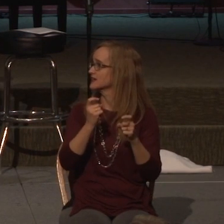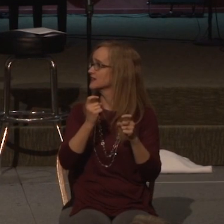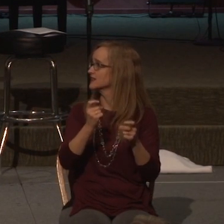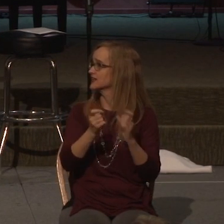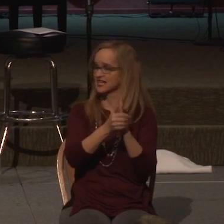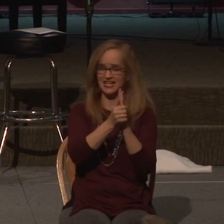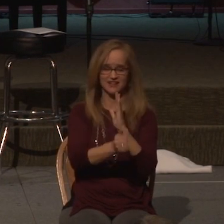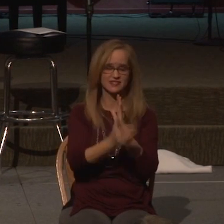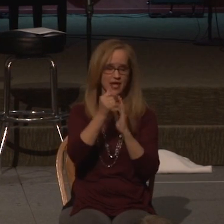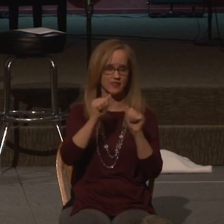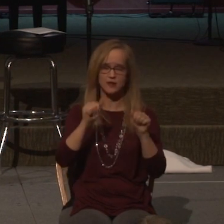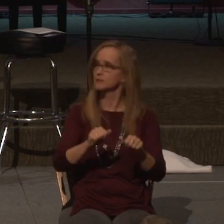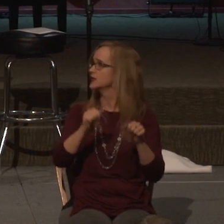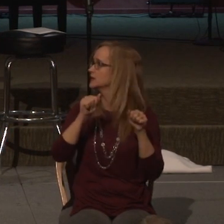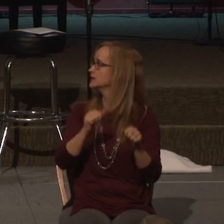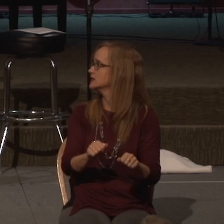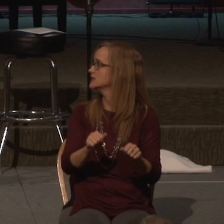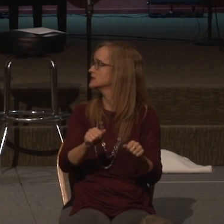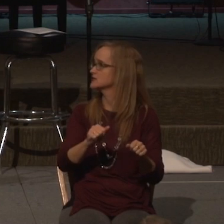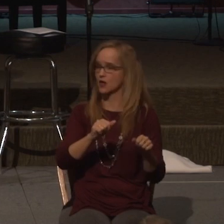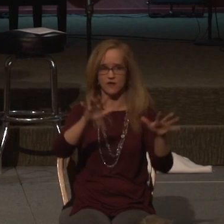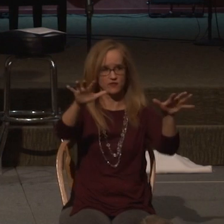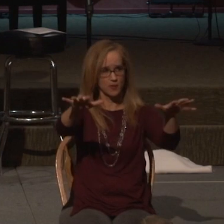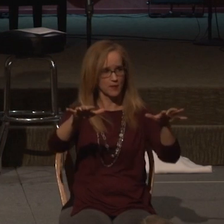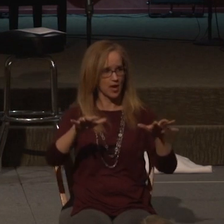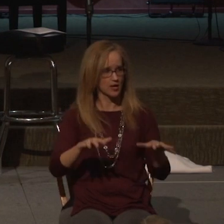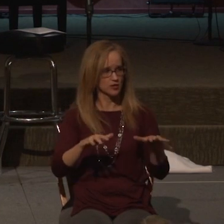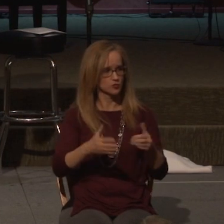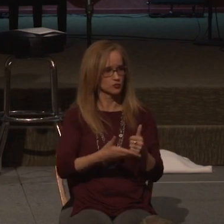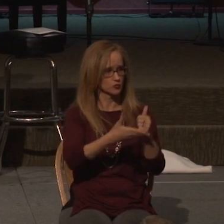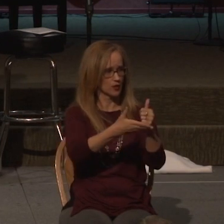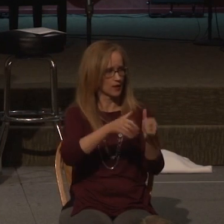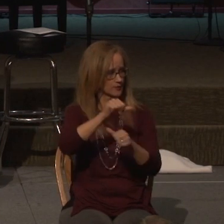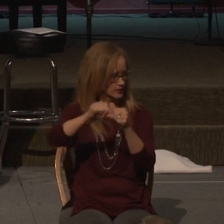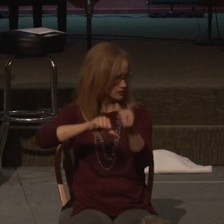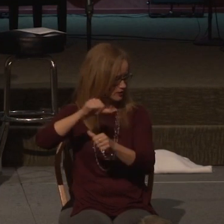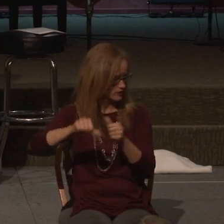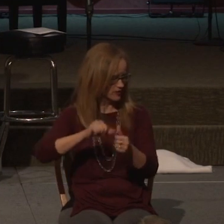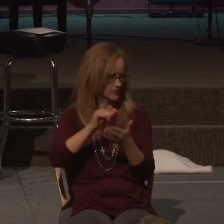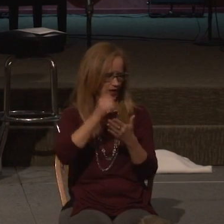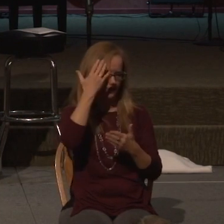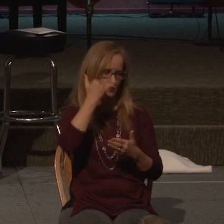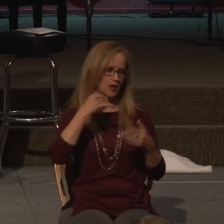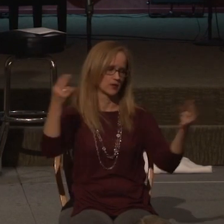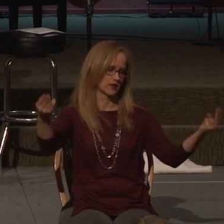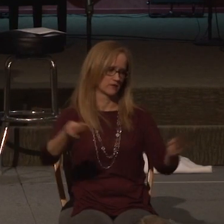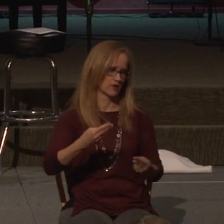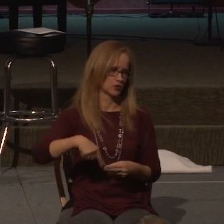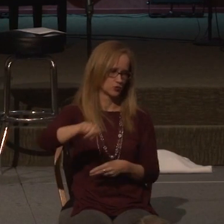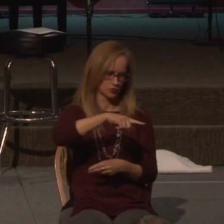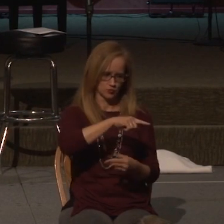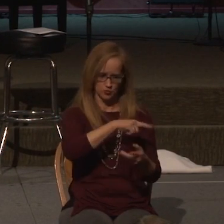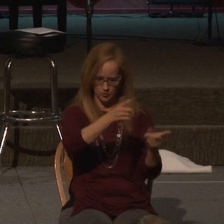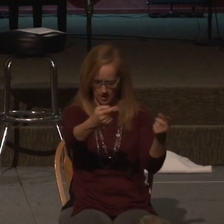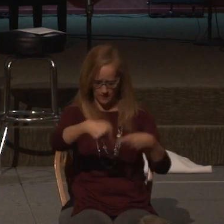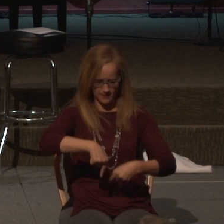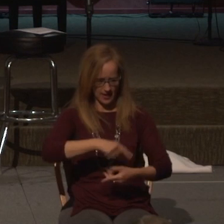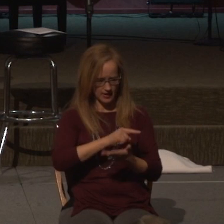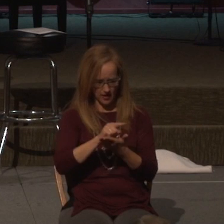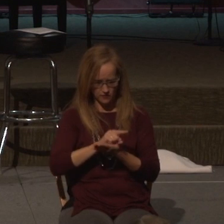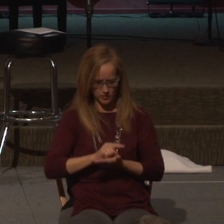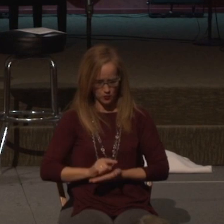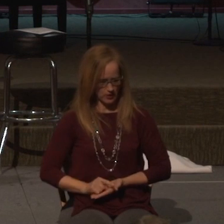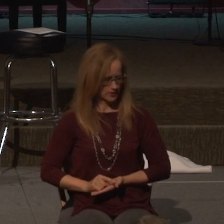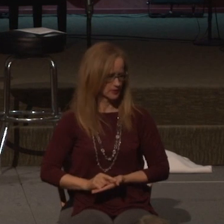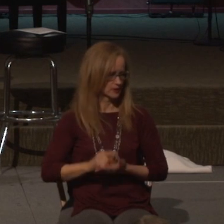body to minister to one another. That's why we invite you to come back every single Sunday. That's